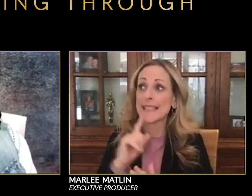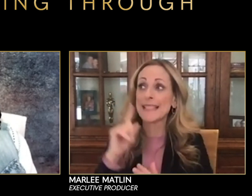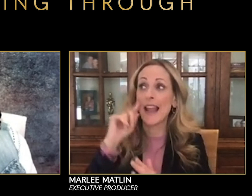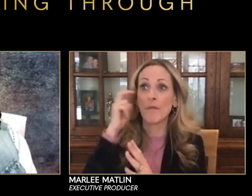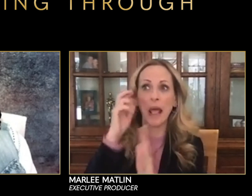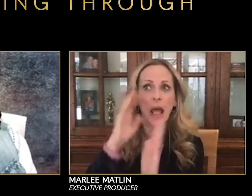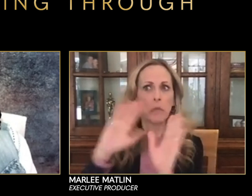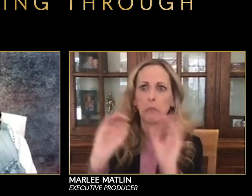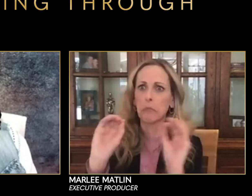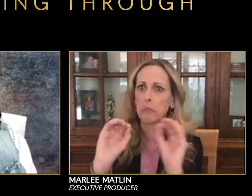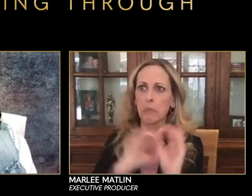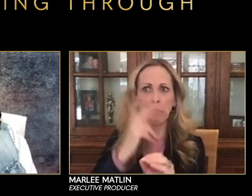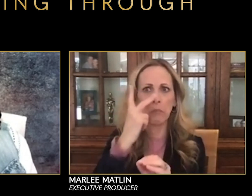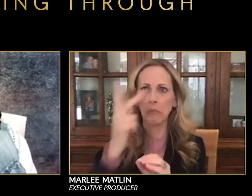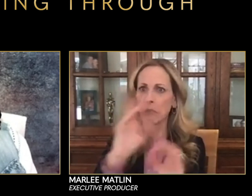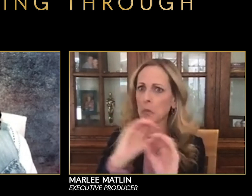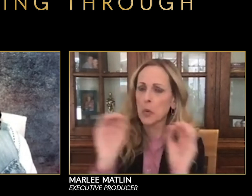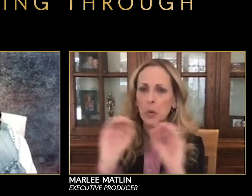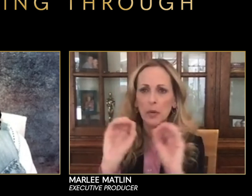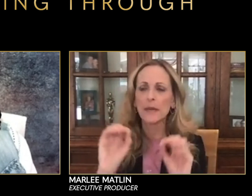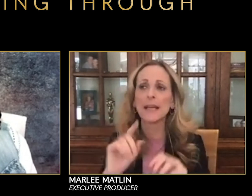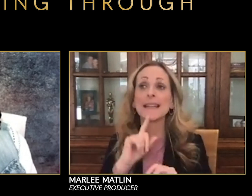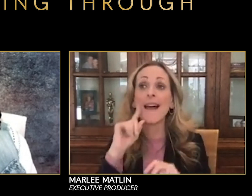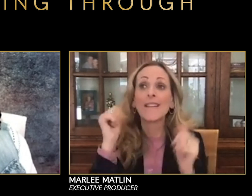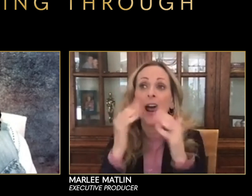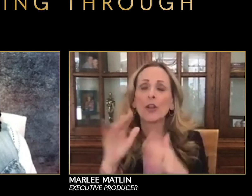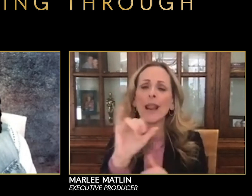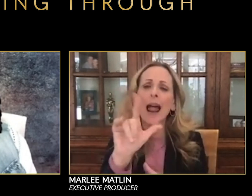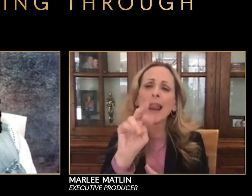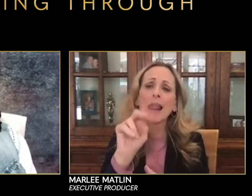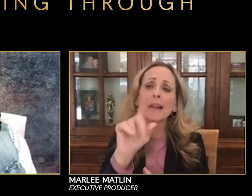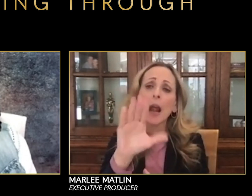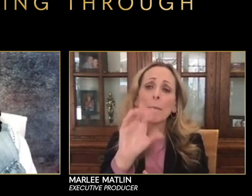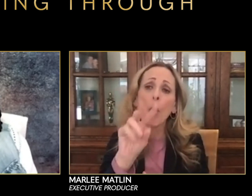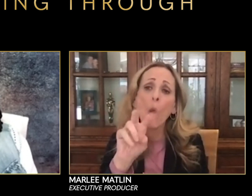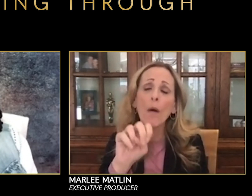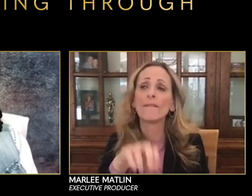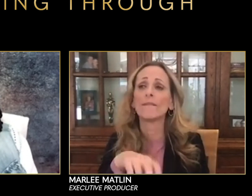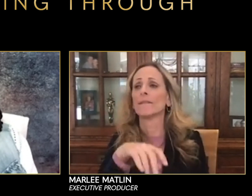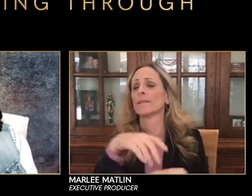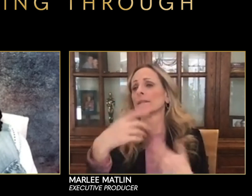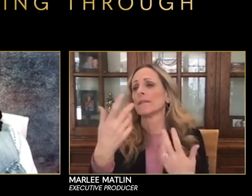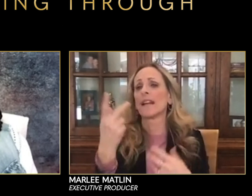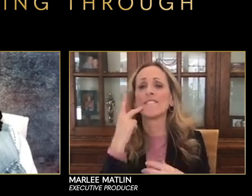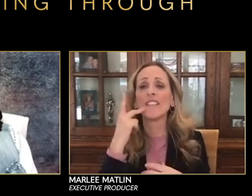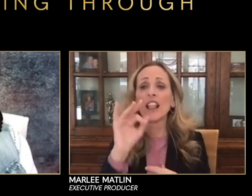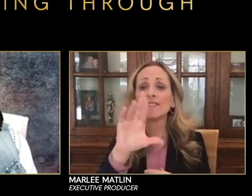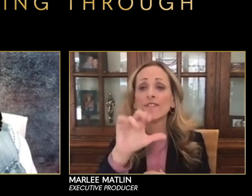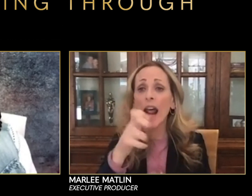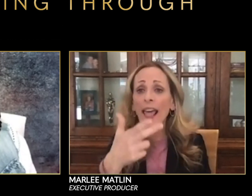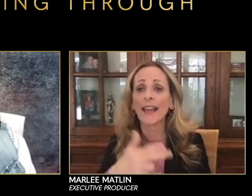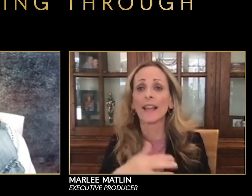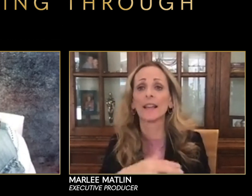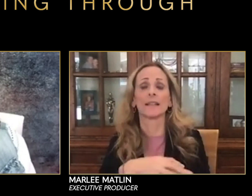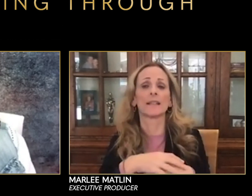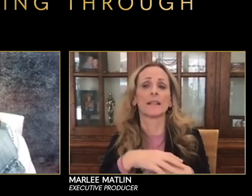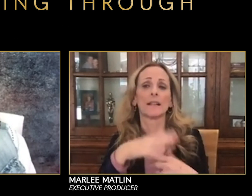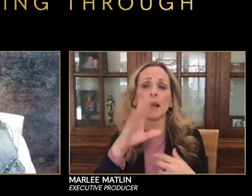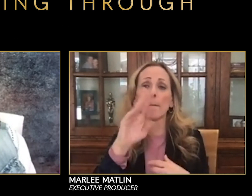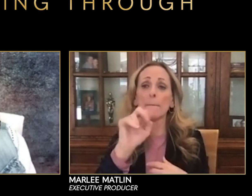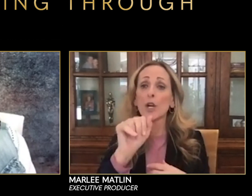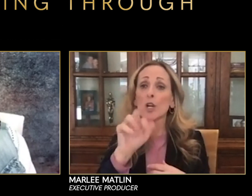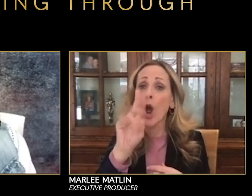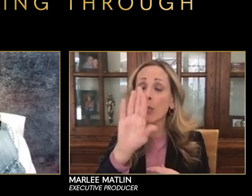There were very few deaf actors, no deaf-blind actors, that's for sure. Deaf actors like Linda Bove, Phyllis